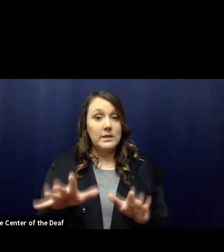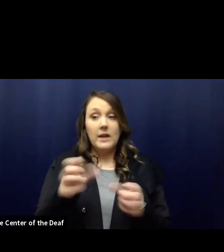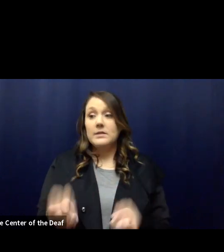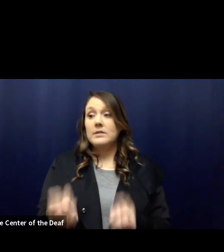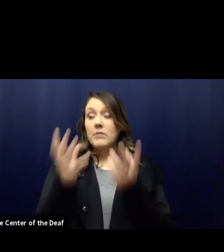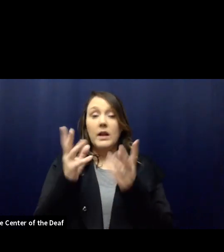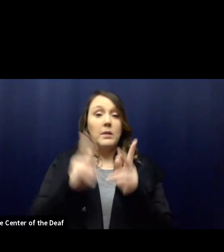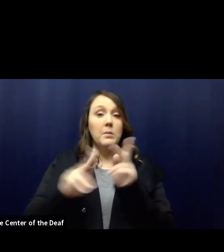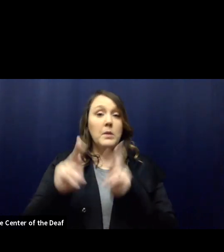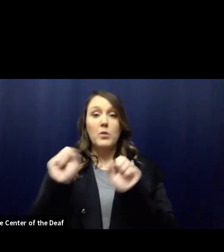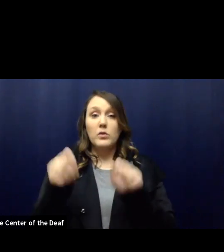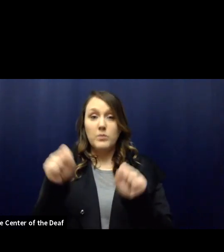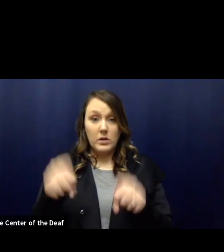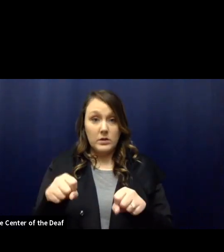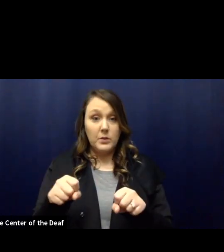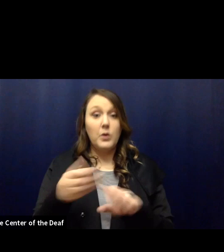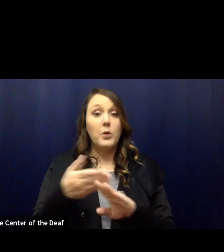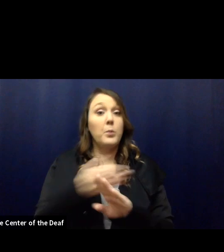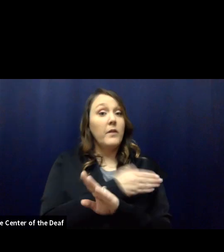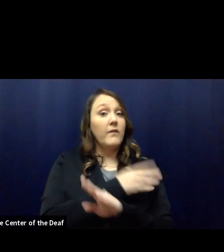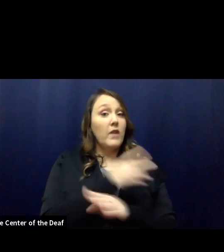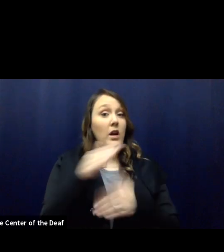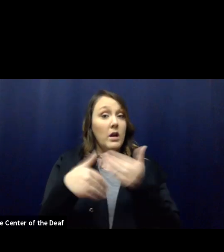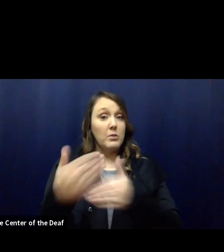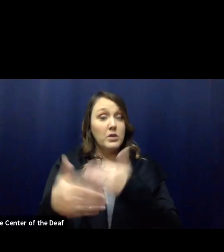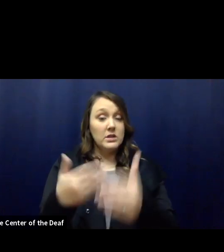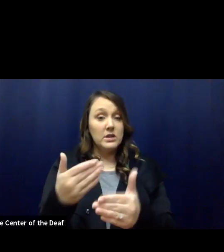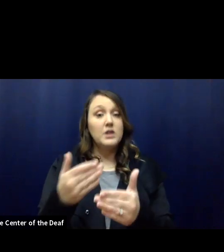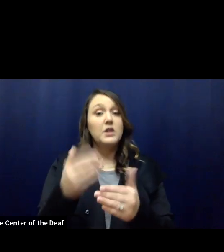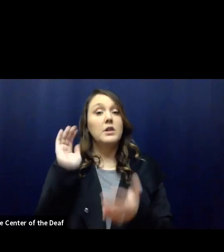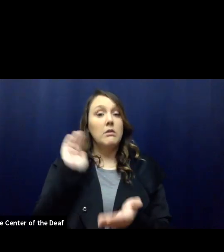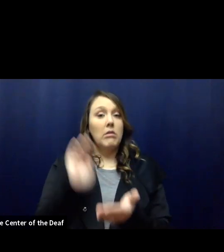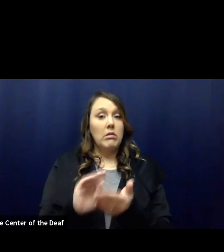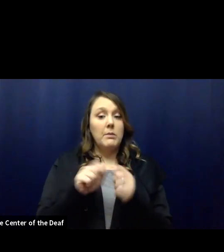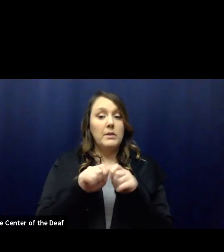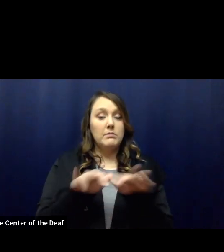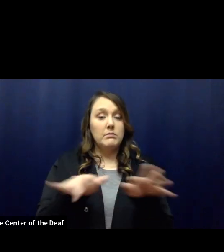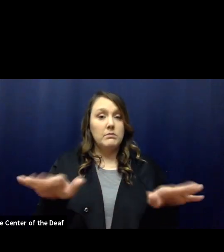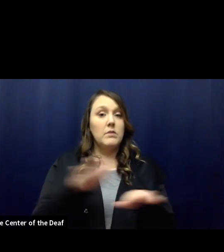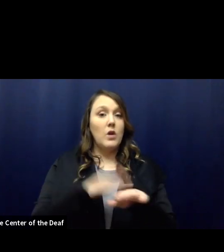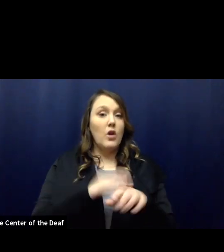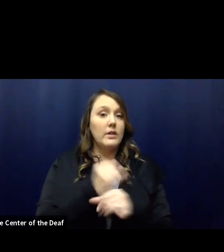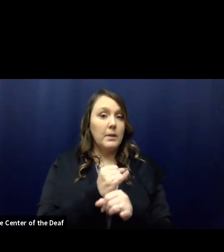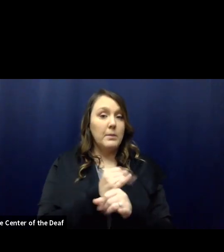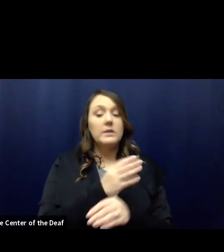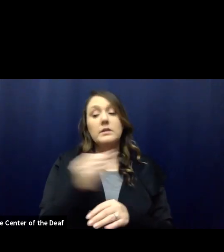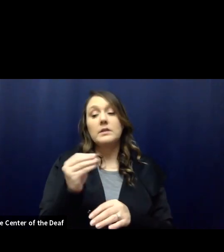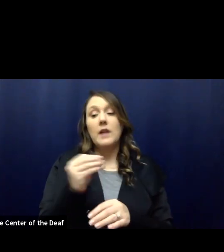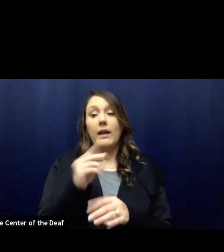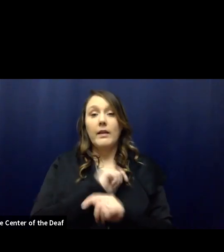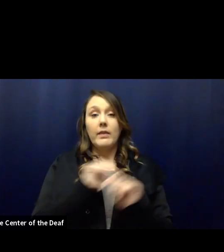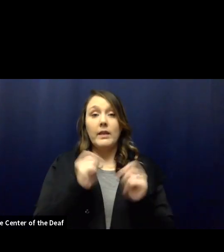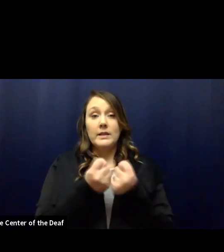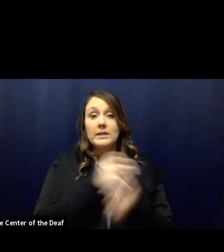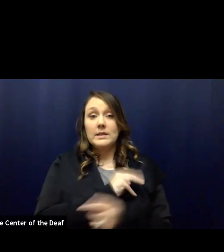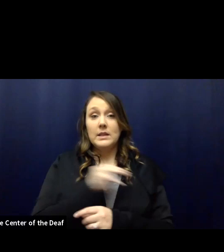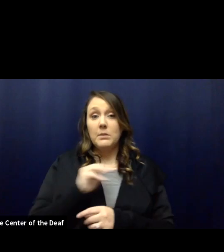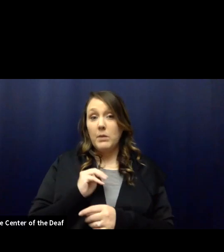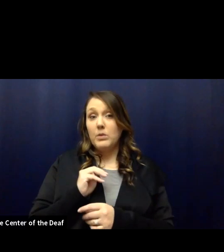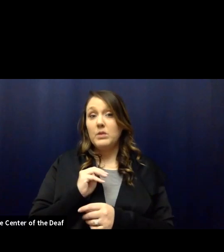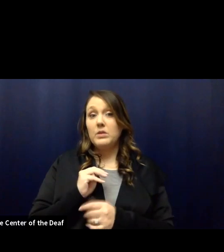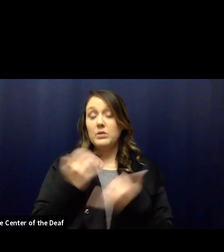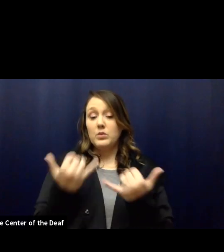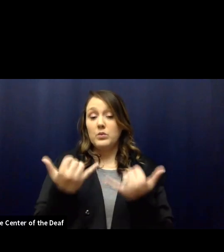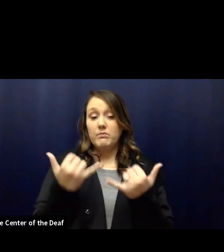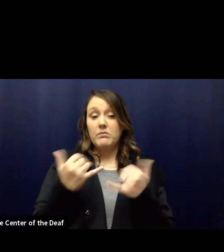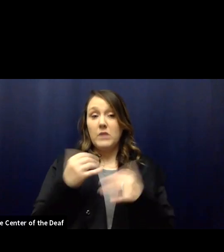possible prior to your procedure, again, to mitigate the spread of disease on our campus and to keep our team members and patients currently in the